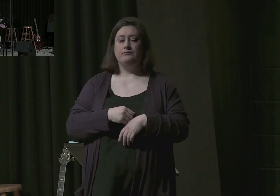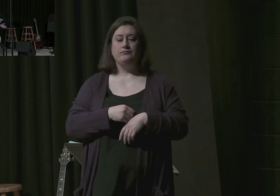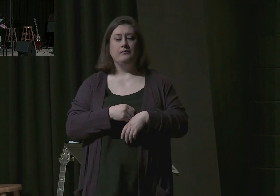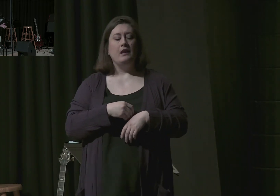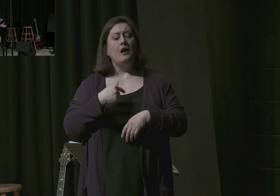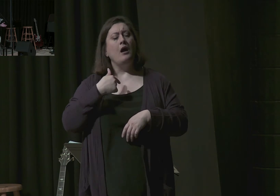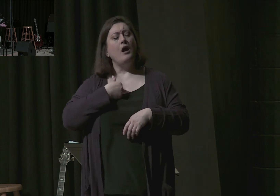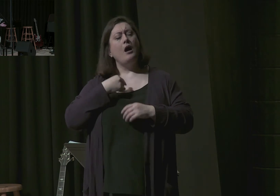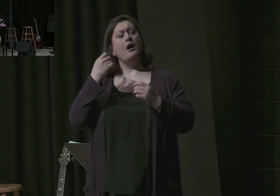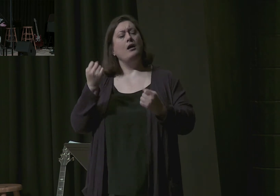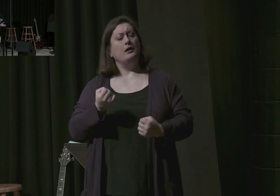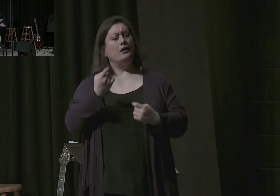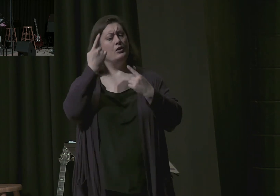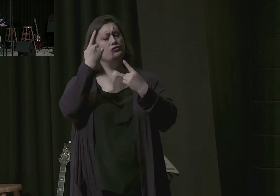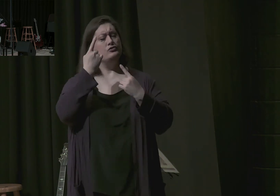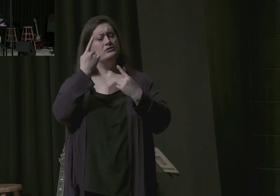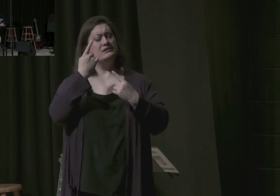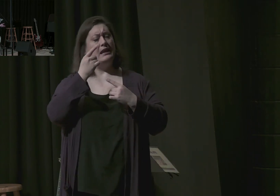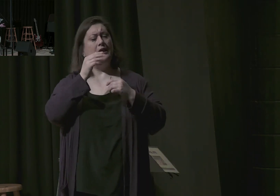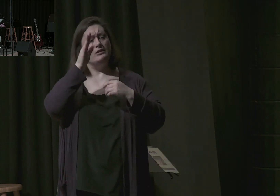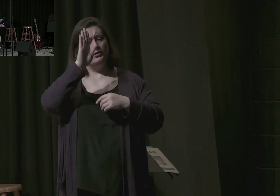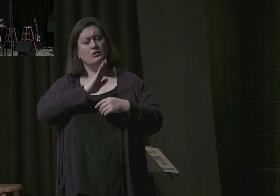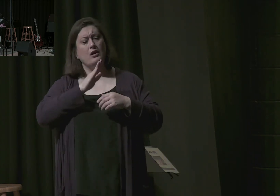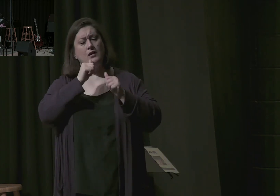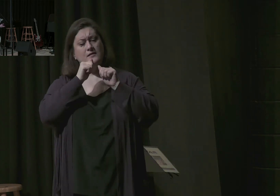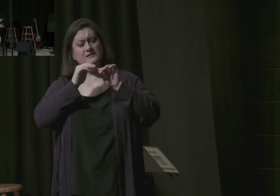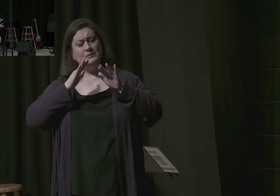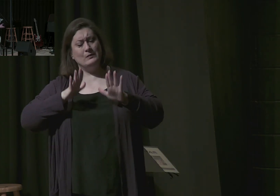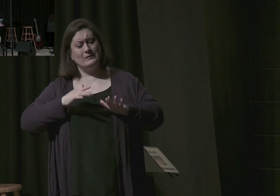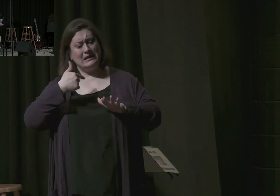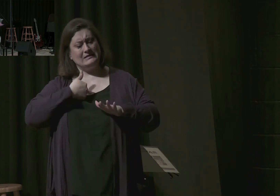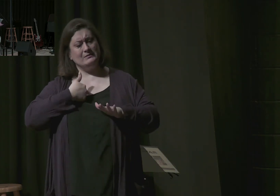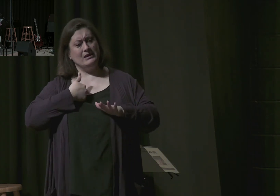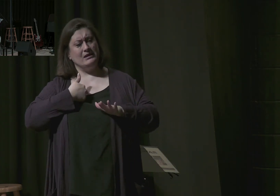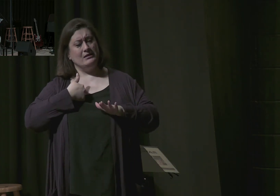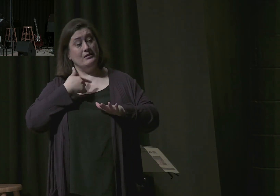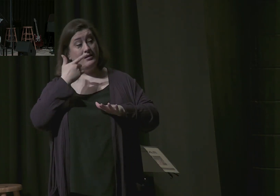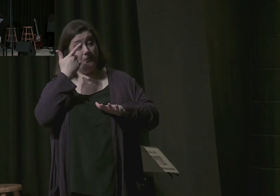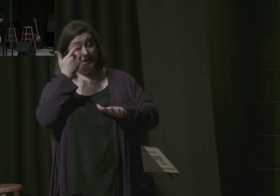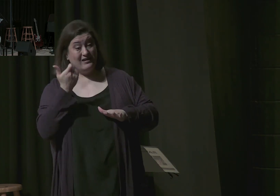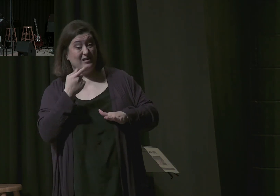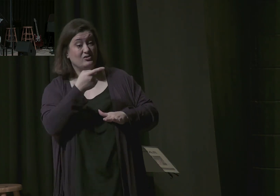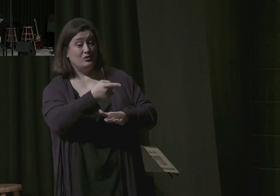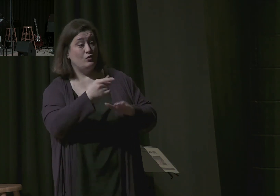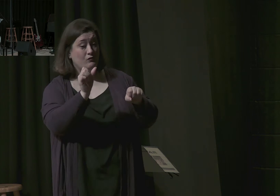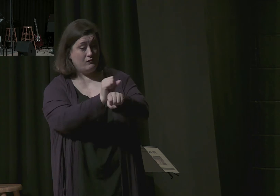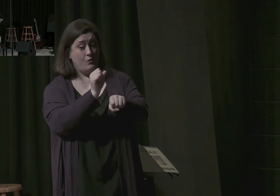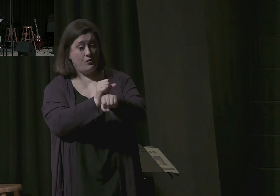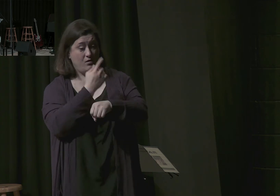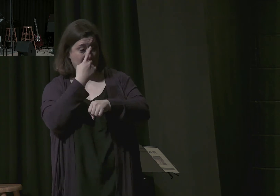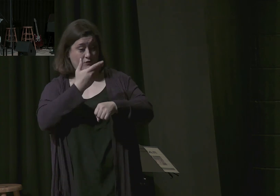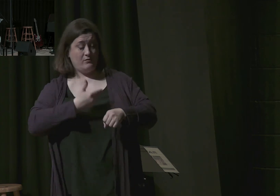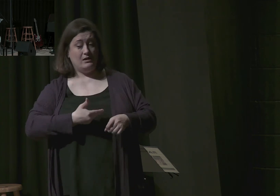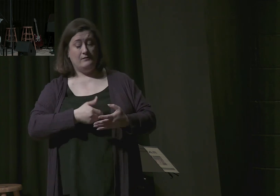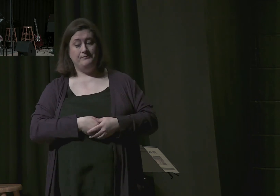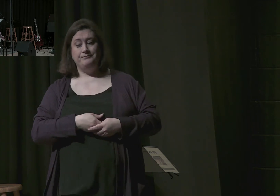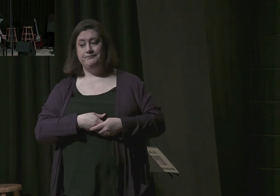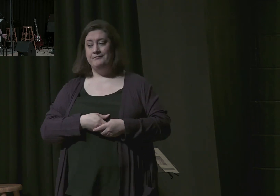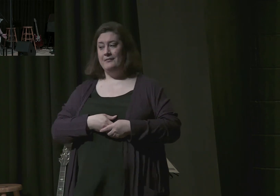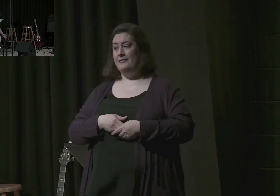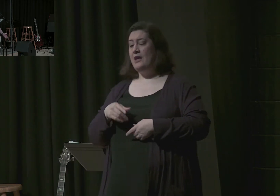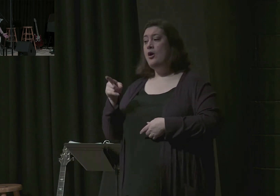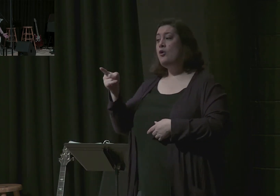divination that the Lord has blessed me because of you. Name your wages, and I will give it." And Jacob said to him,